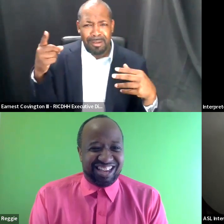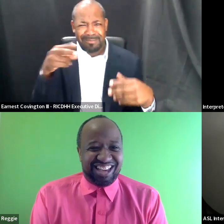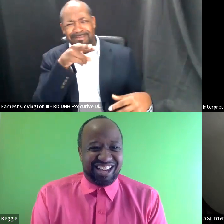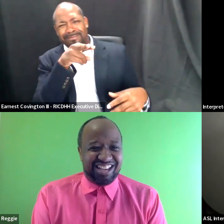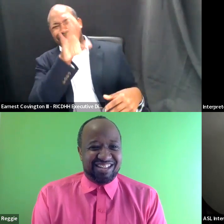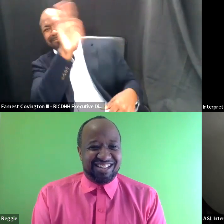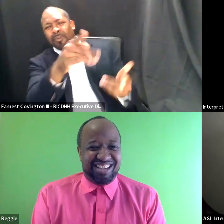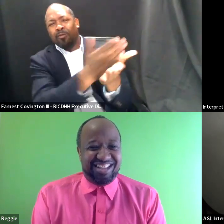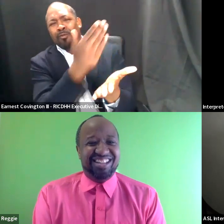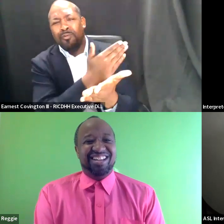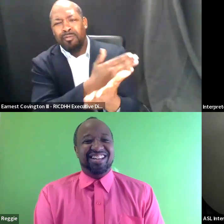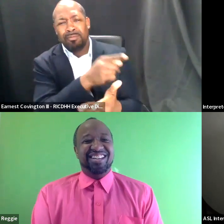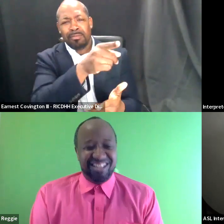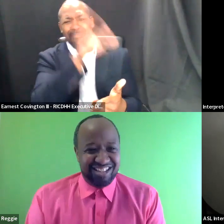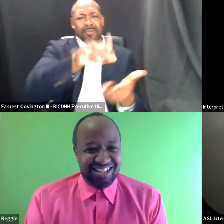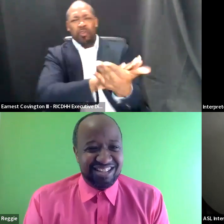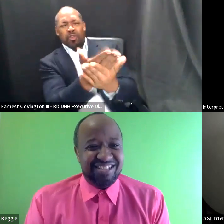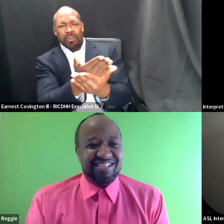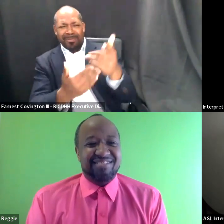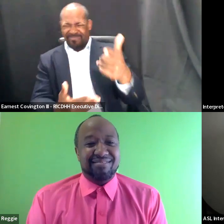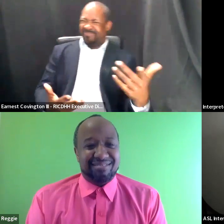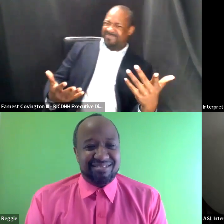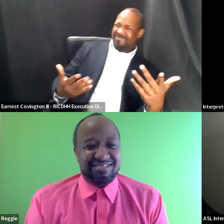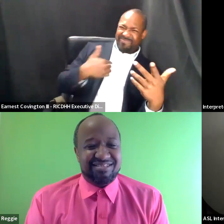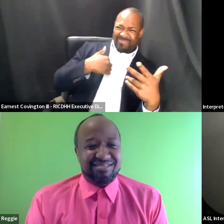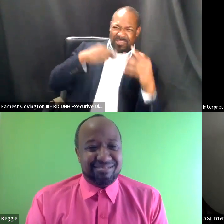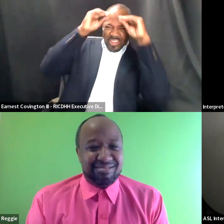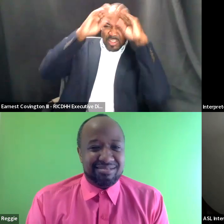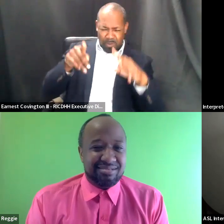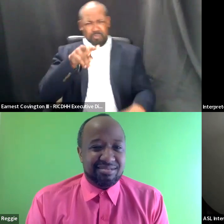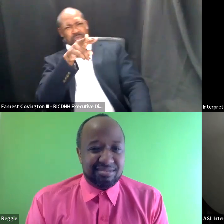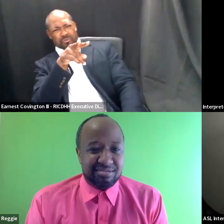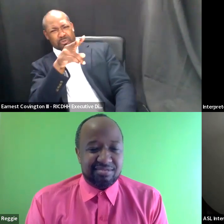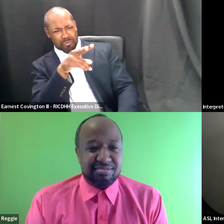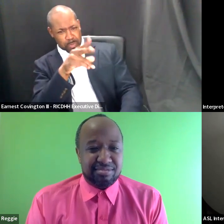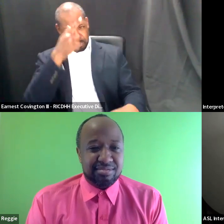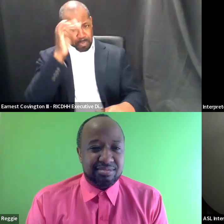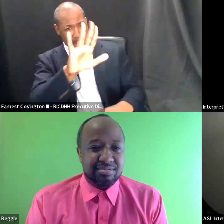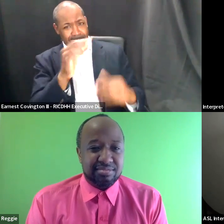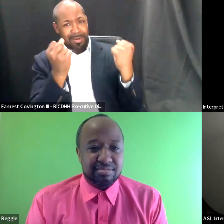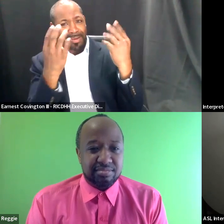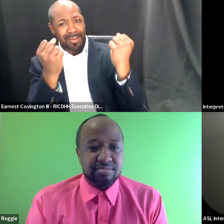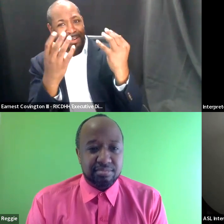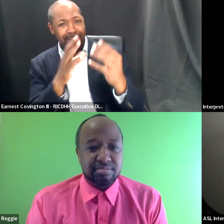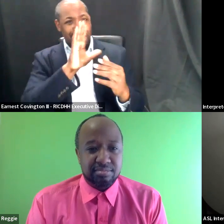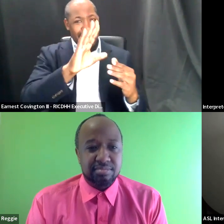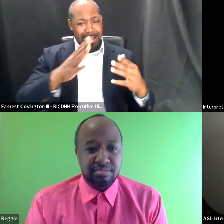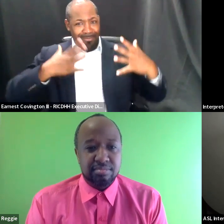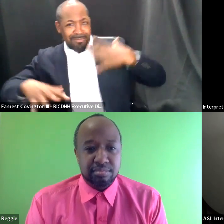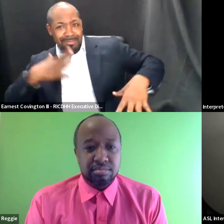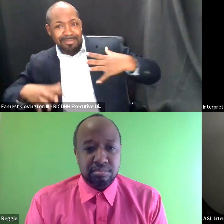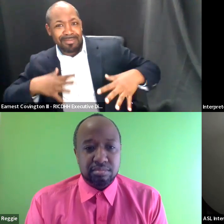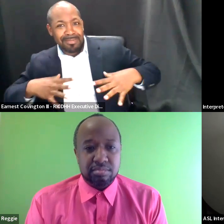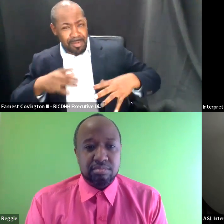And I think, it is emblematic of a lot of people's experiences, right? Being judged based on your appearance and assuming that you're going to